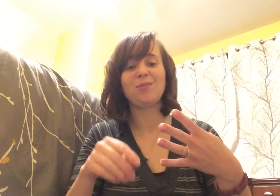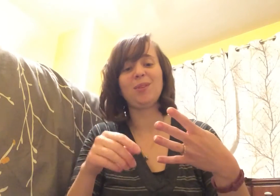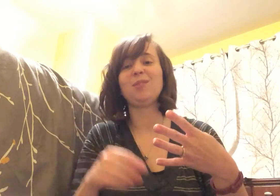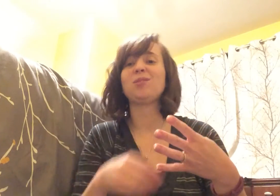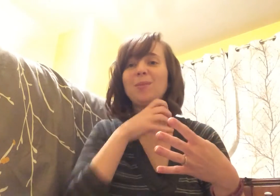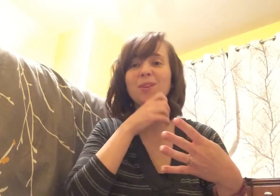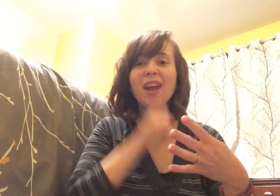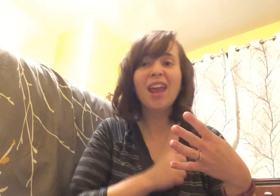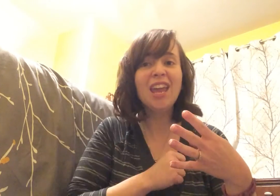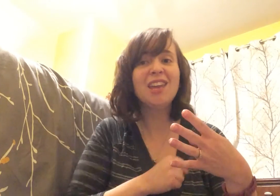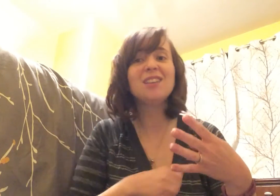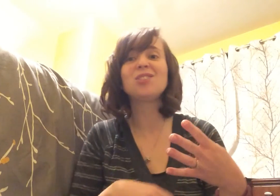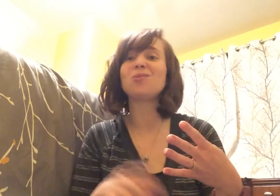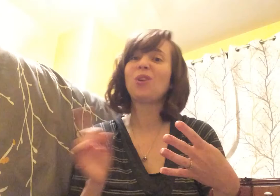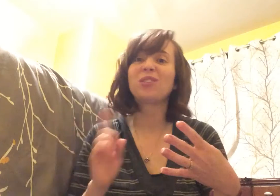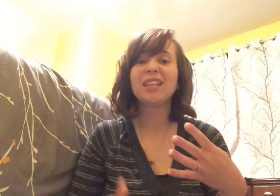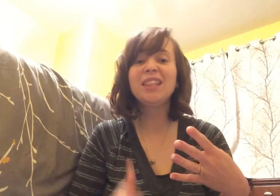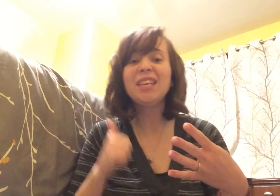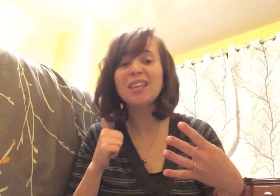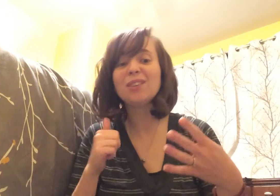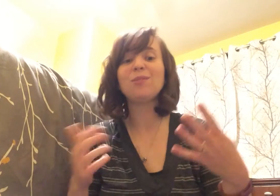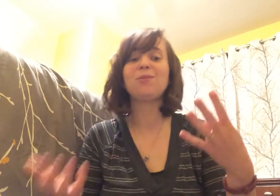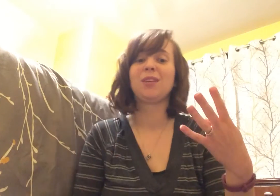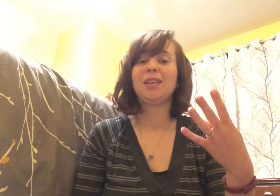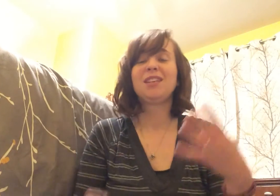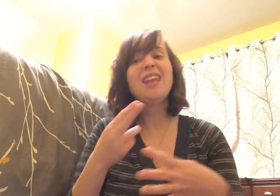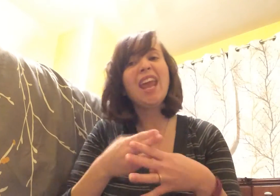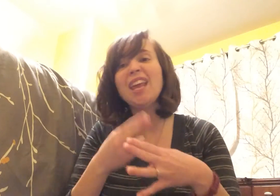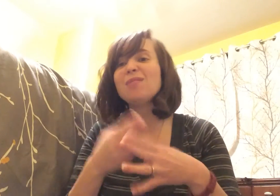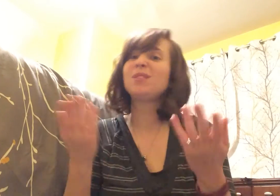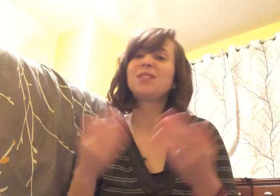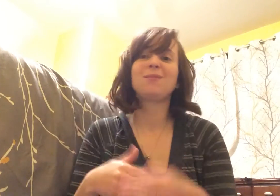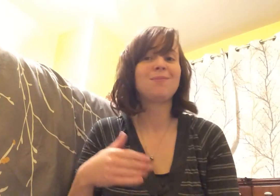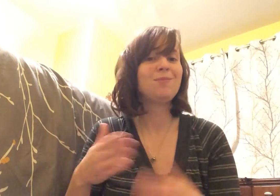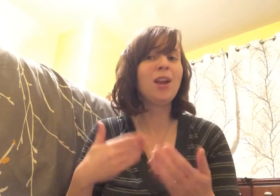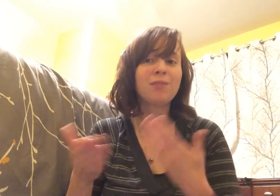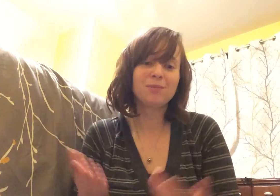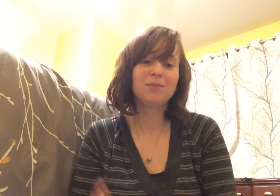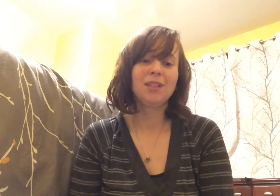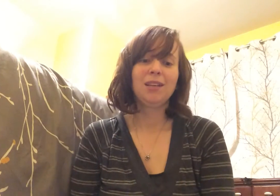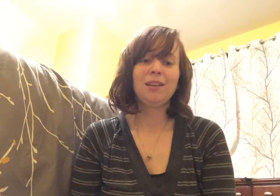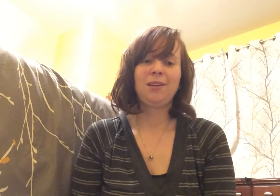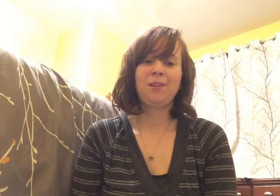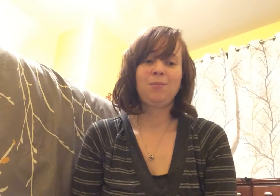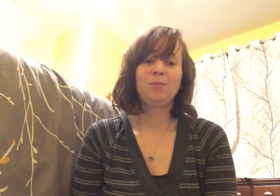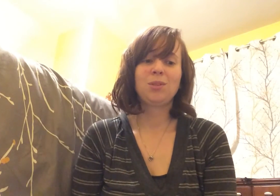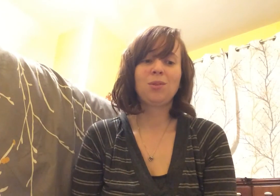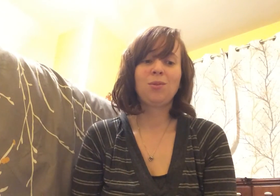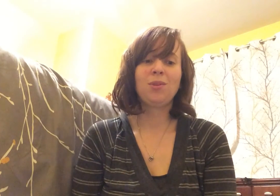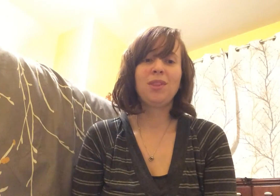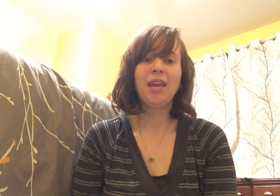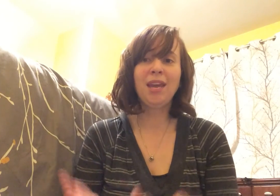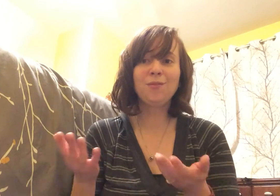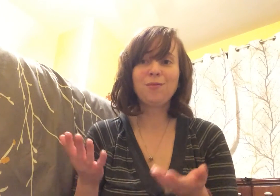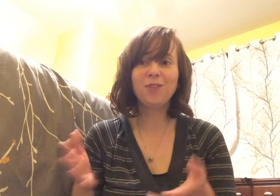be able to describe their age, where they live, names, whatever. So that